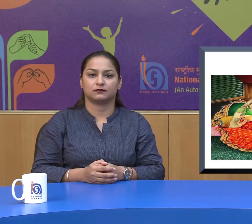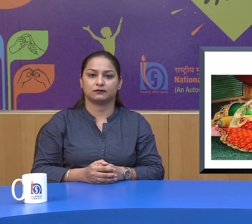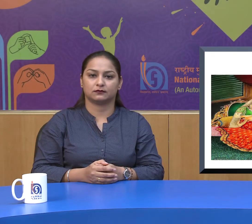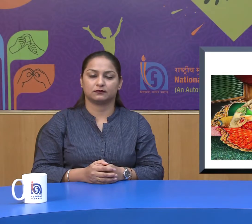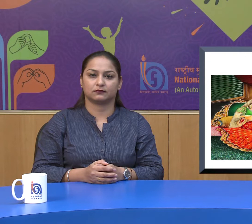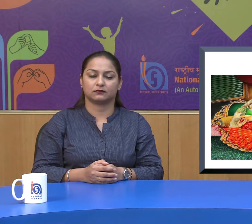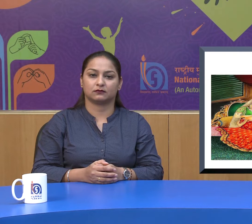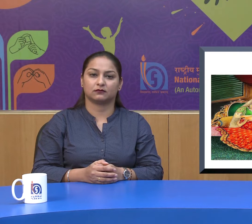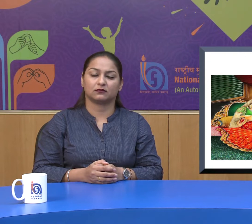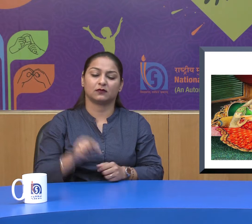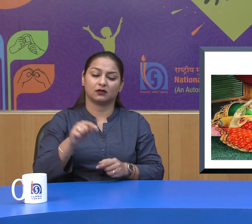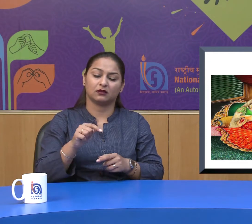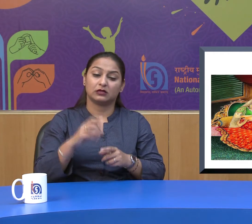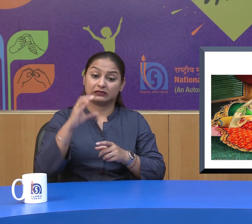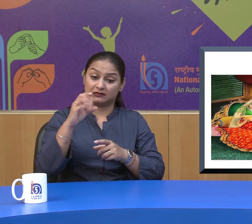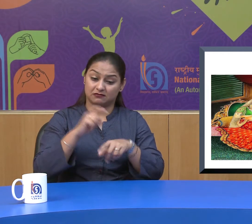By the turn of the century,